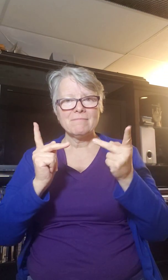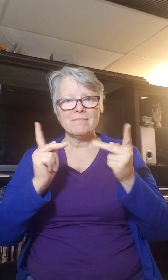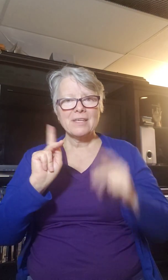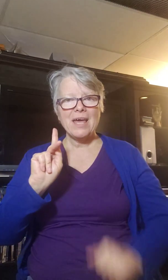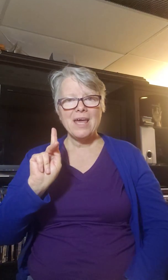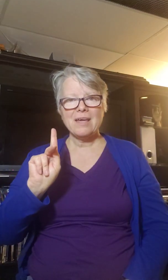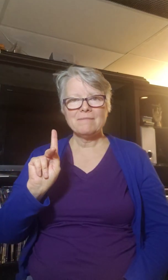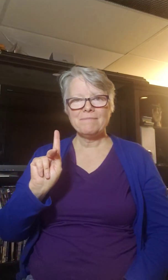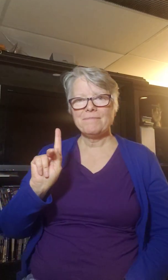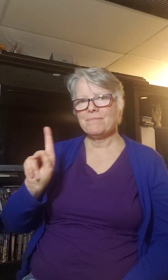K.